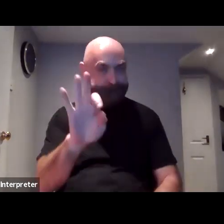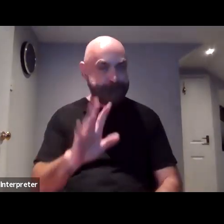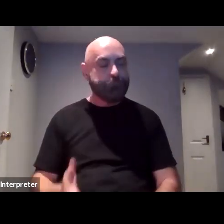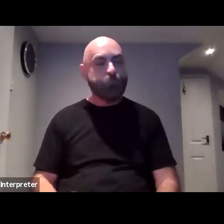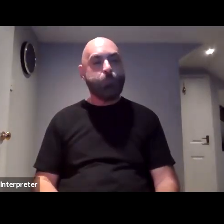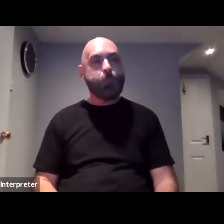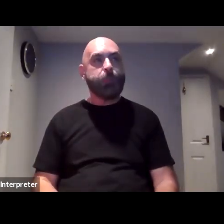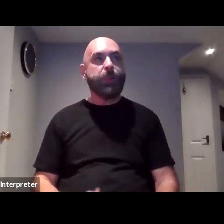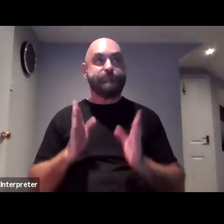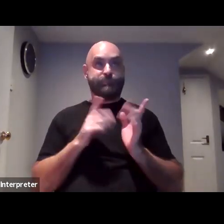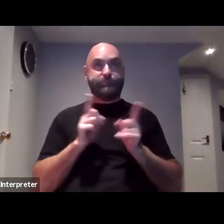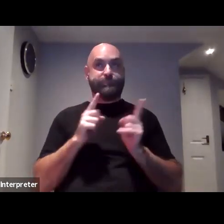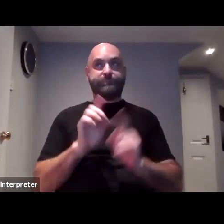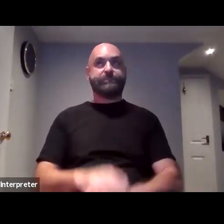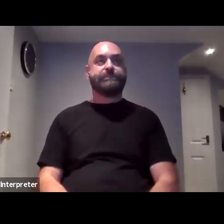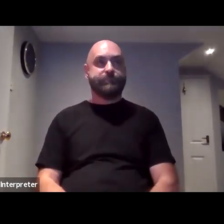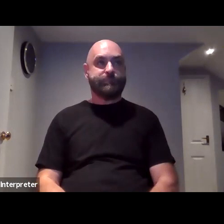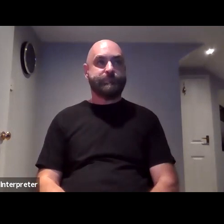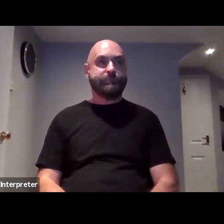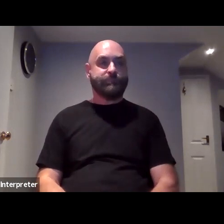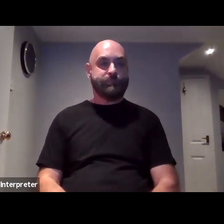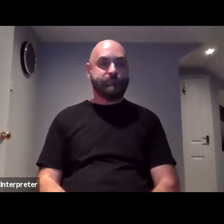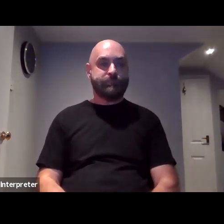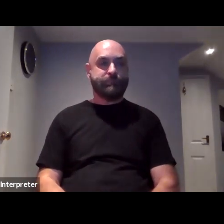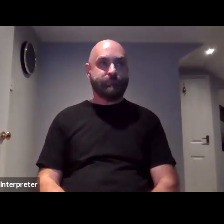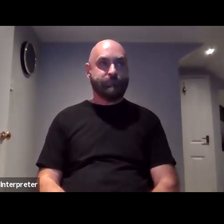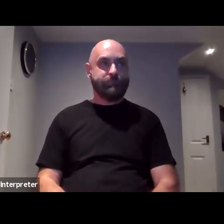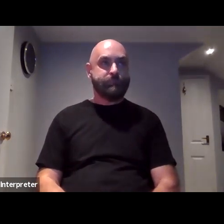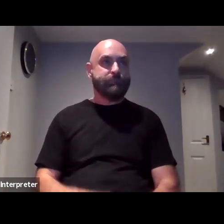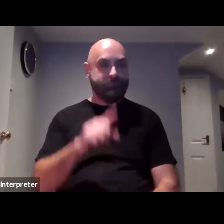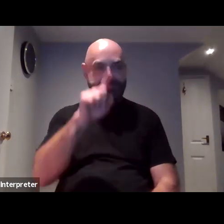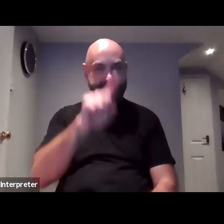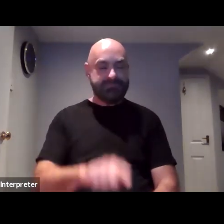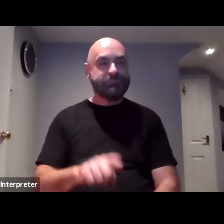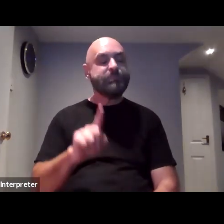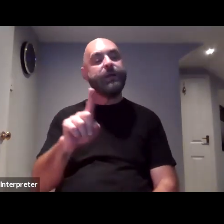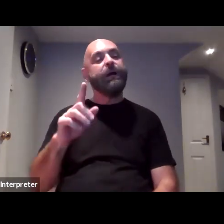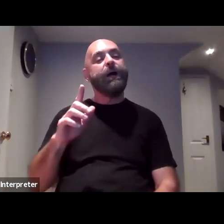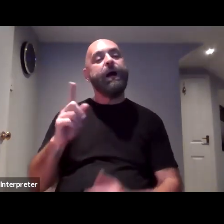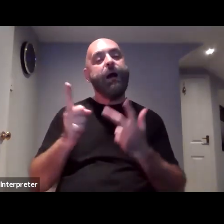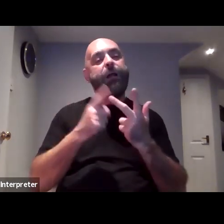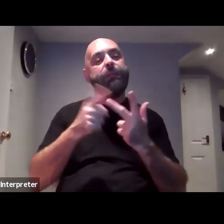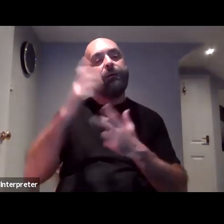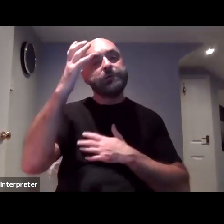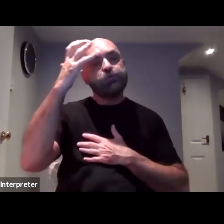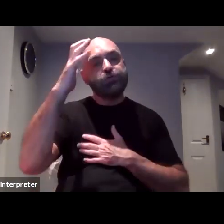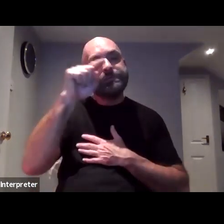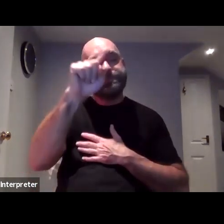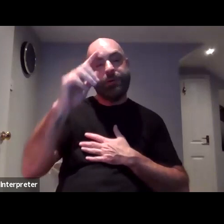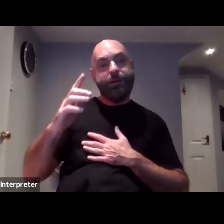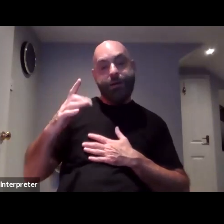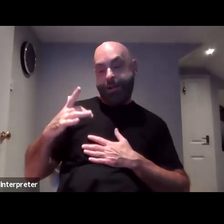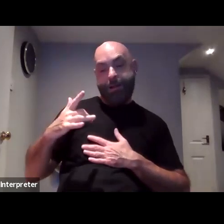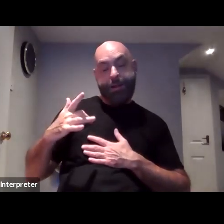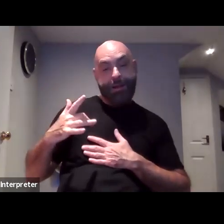Well, when we compare other countries, the life expectancy improvement annually